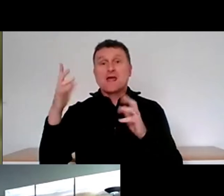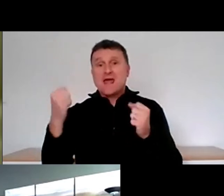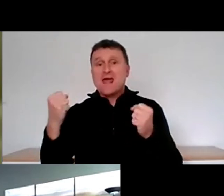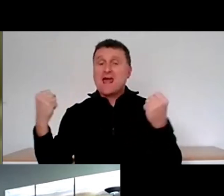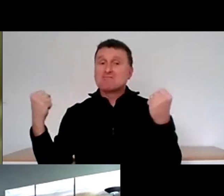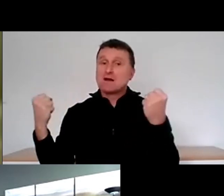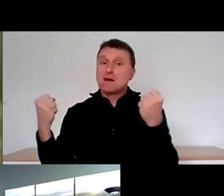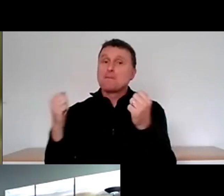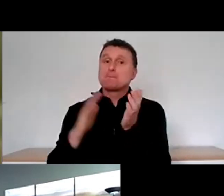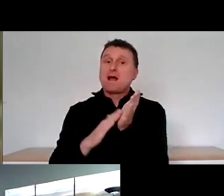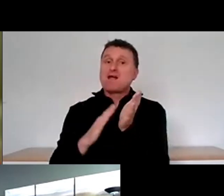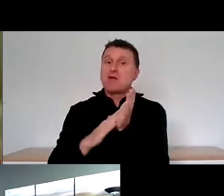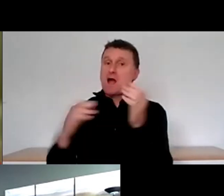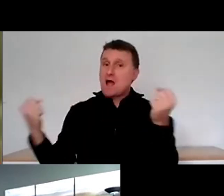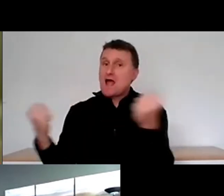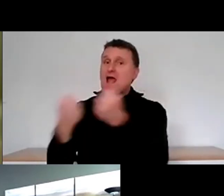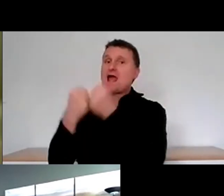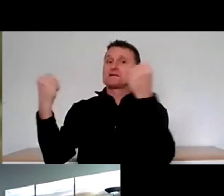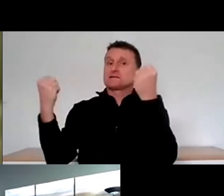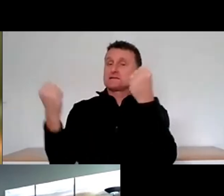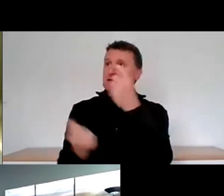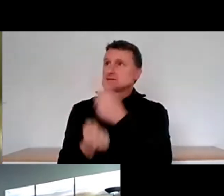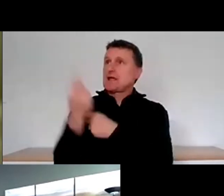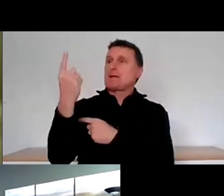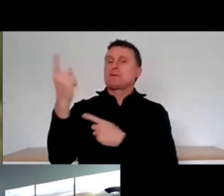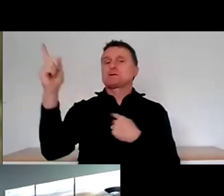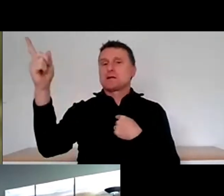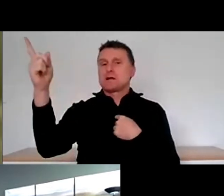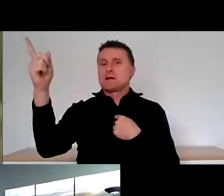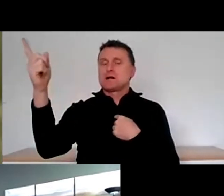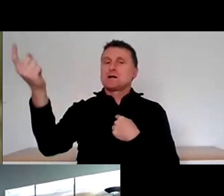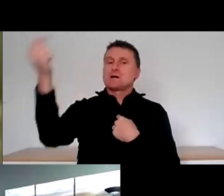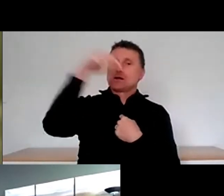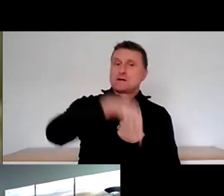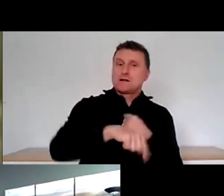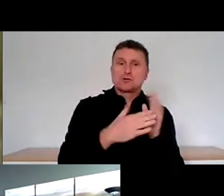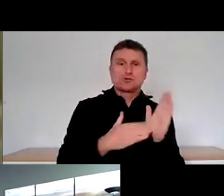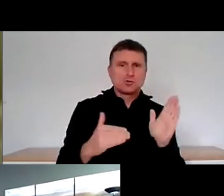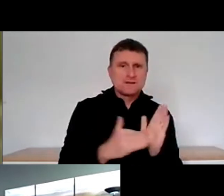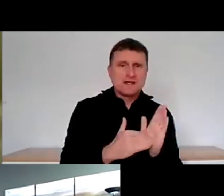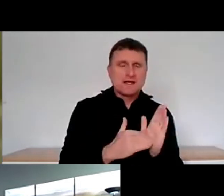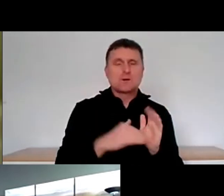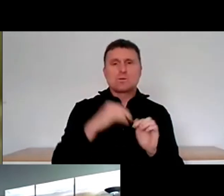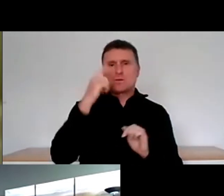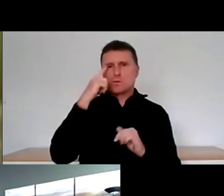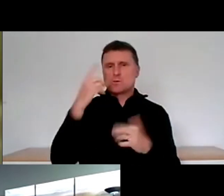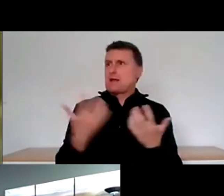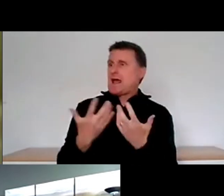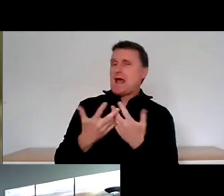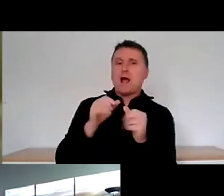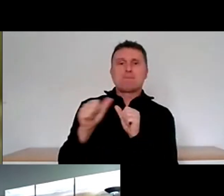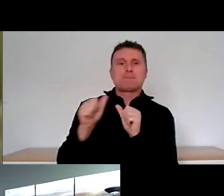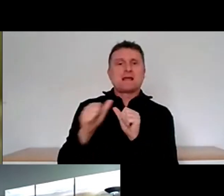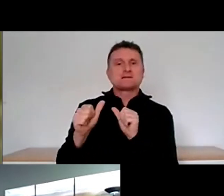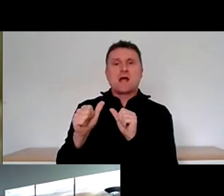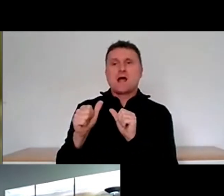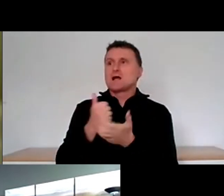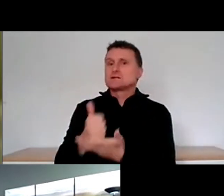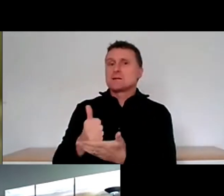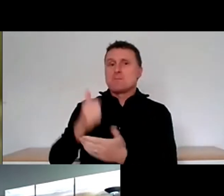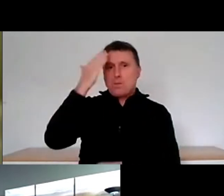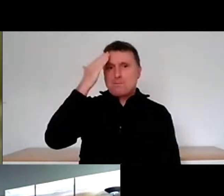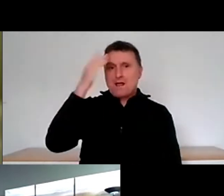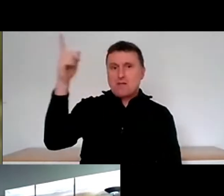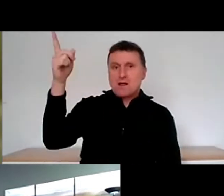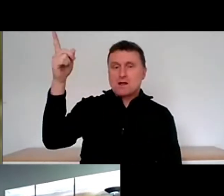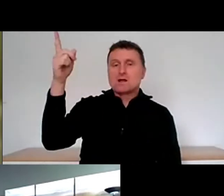Accident Compensation Act and thought, how do I sort out what she needs? And that led me on a long journey. I went to law